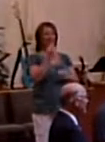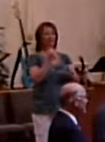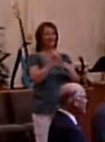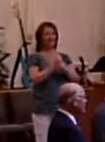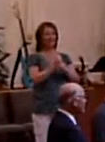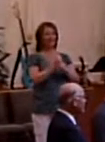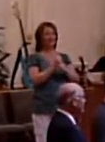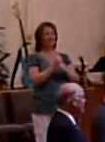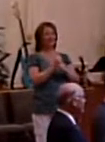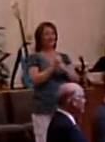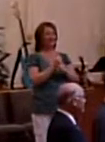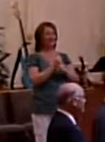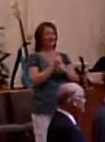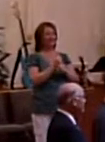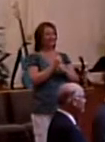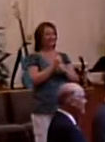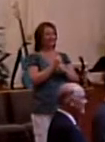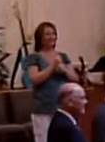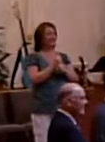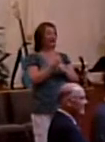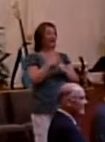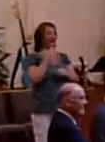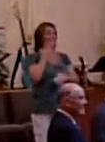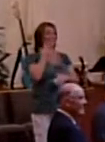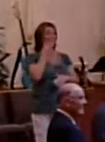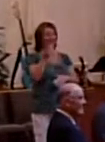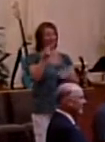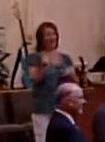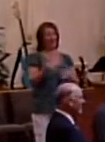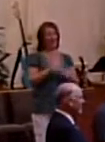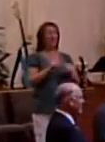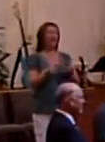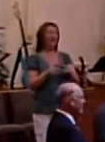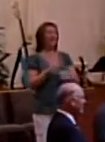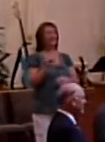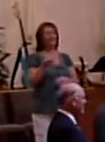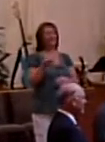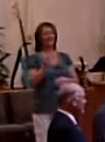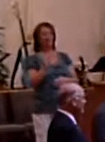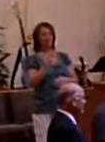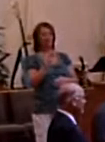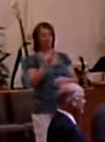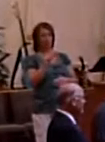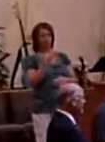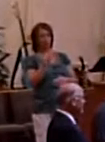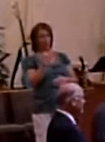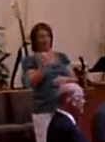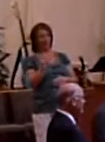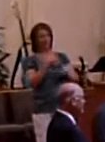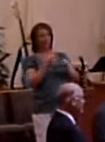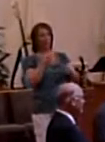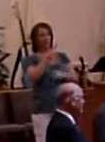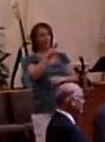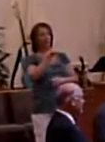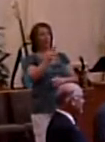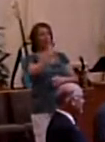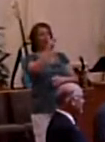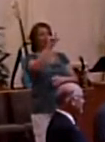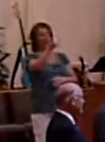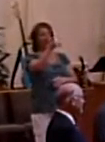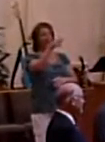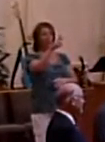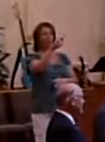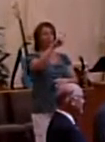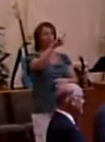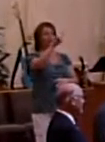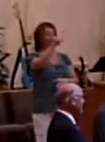so. And I'm embarrassing her now, but Sam Norman, she's from out at the Ridge, and she's homeschooled. We make fun of her all the